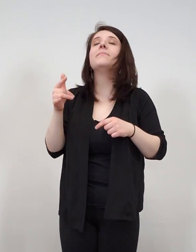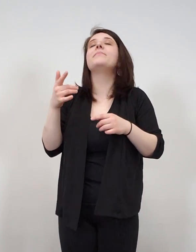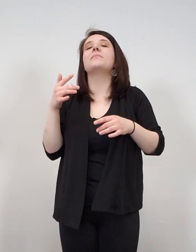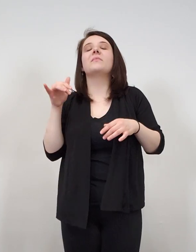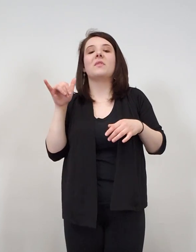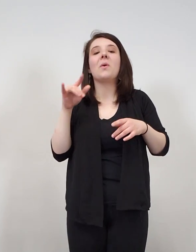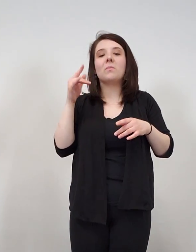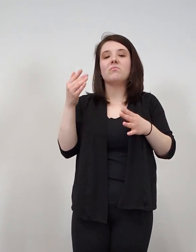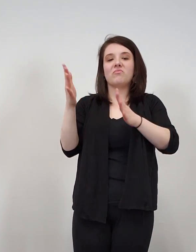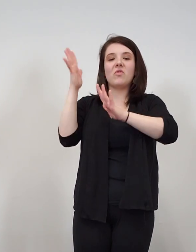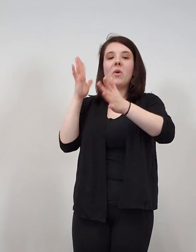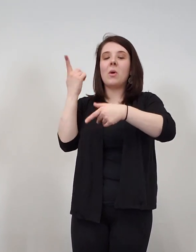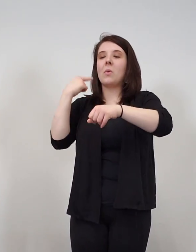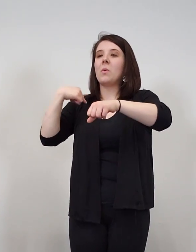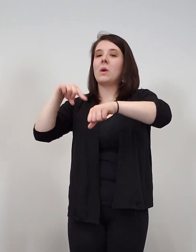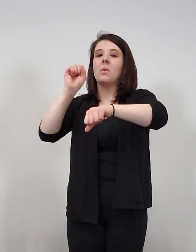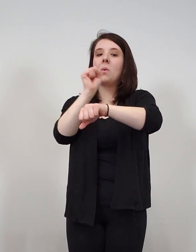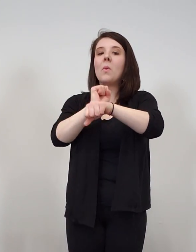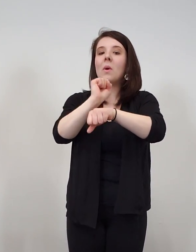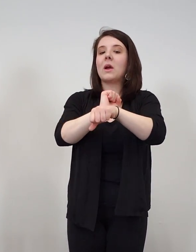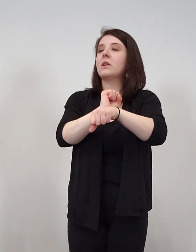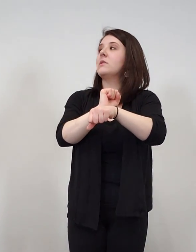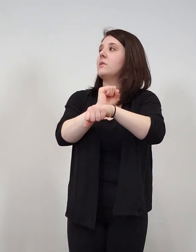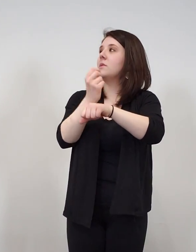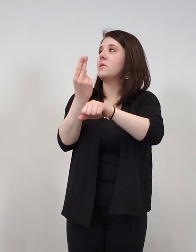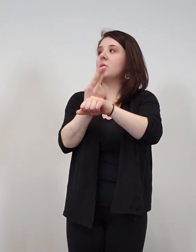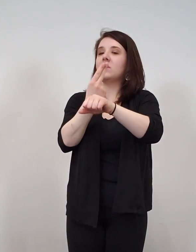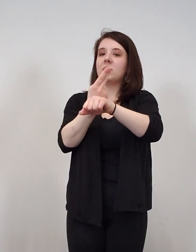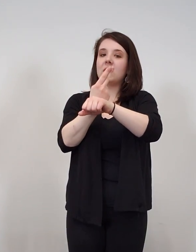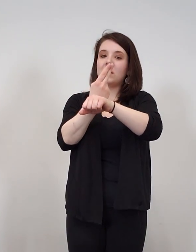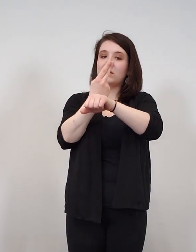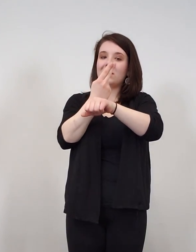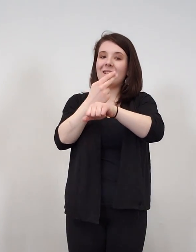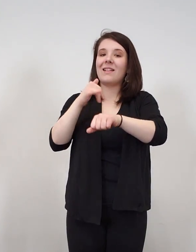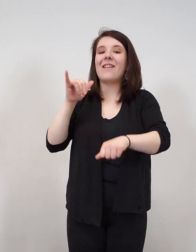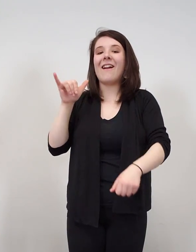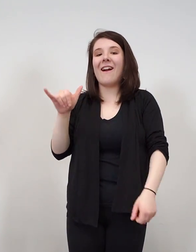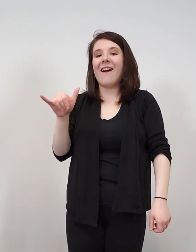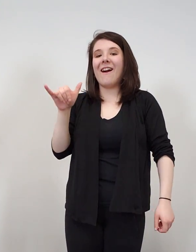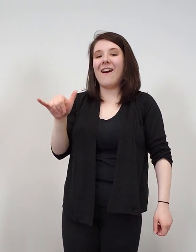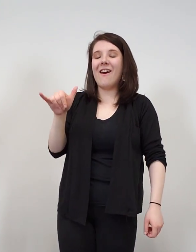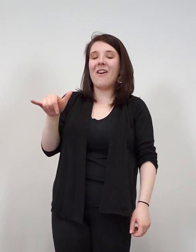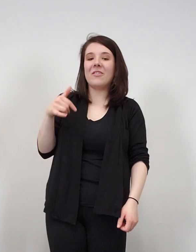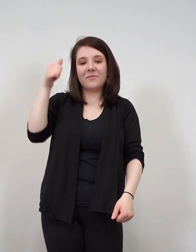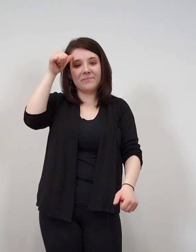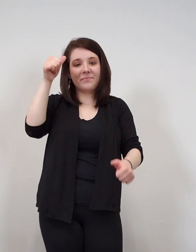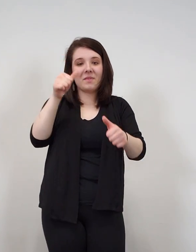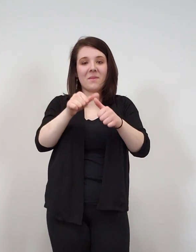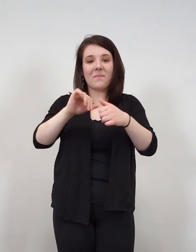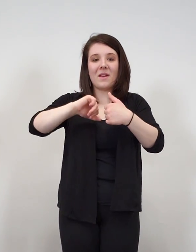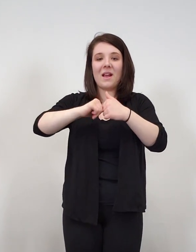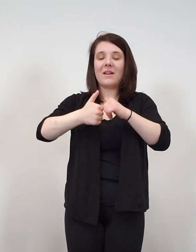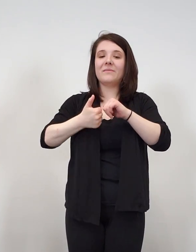And remember how I had, oh, what is this? A smiling, happy